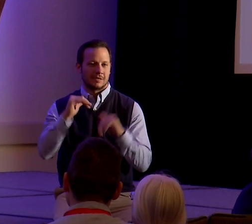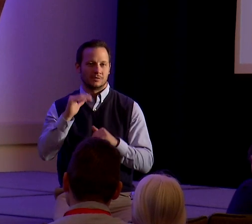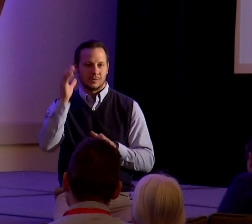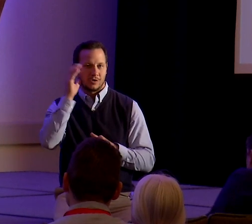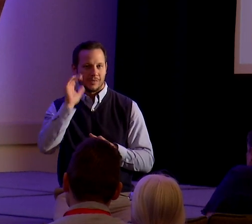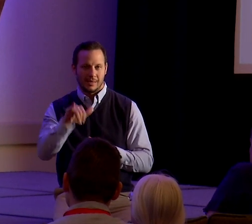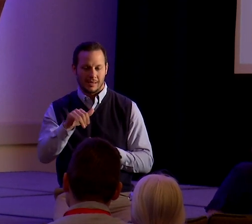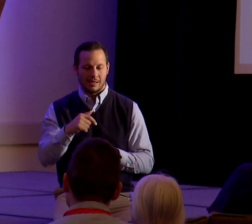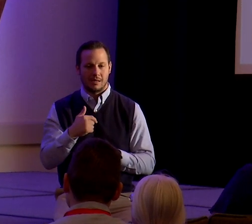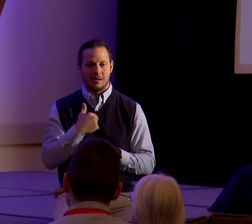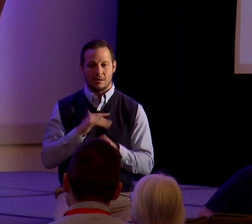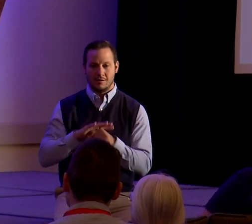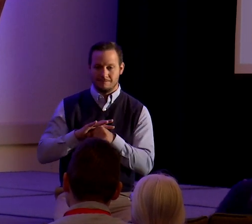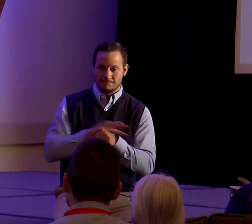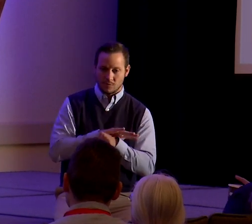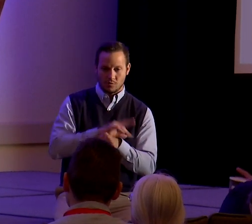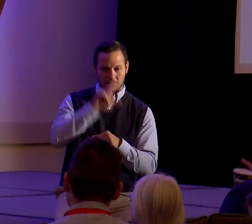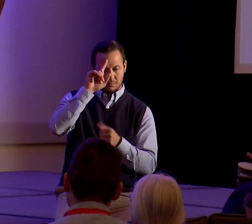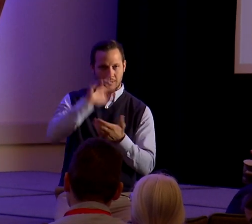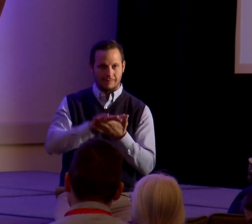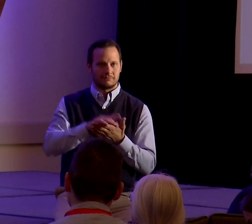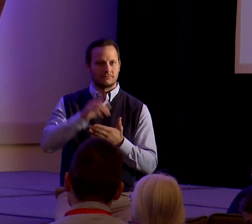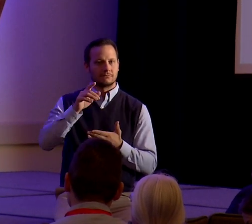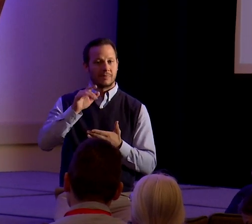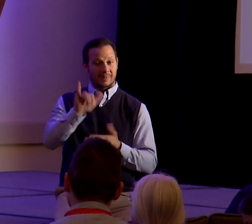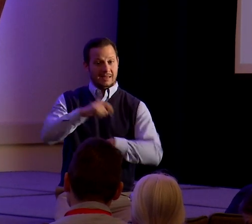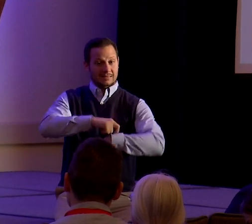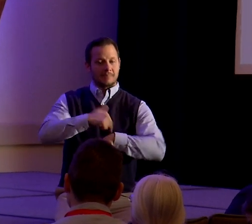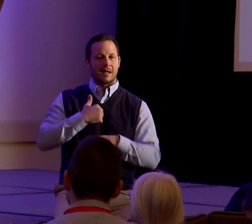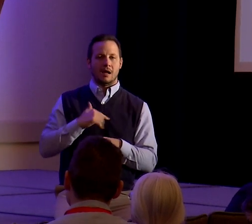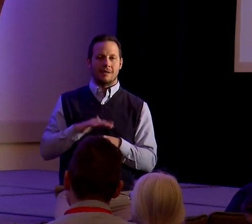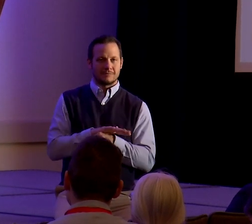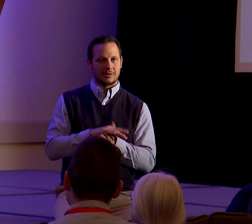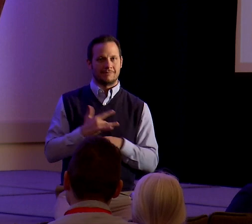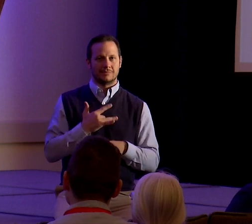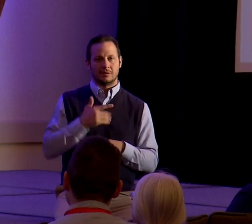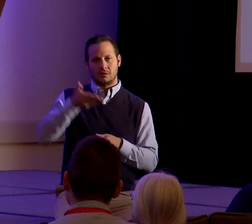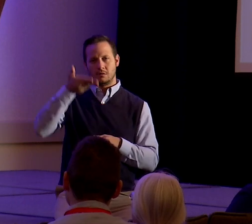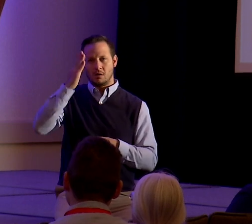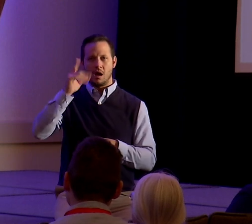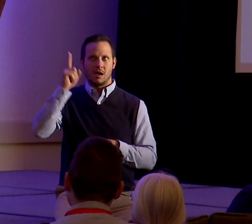I firmly believed that God was testing me. I really did.